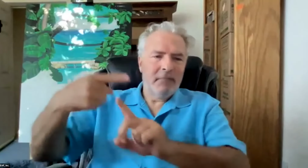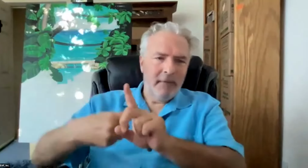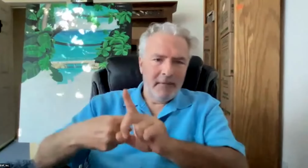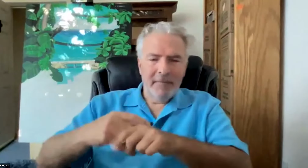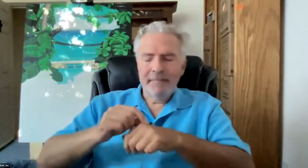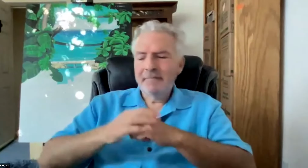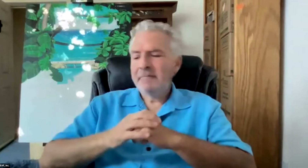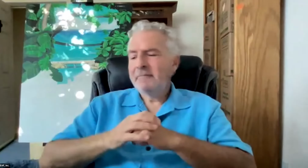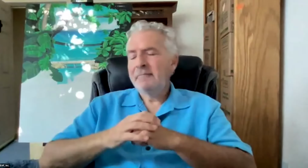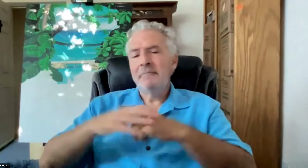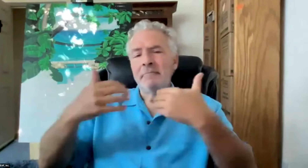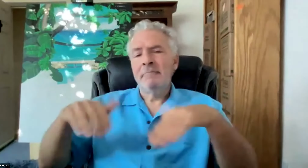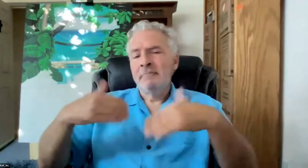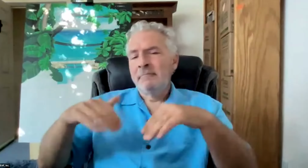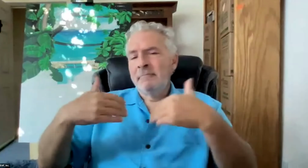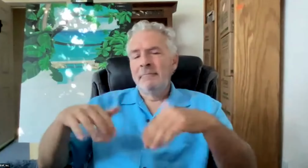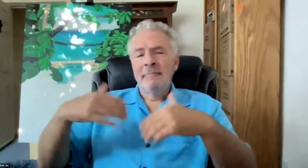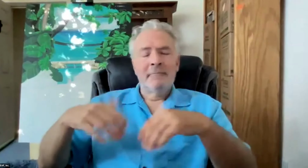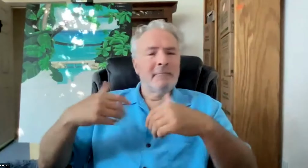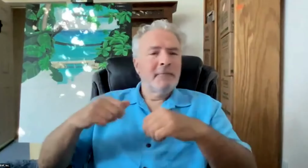this month.